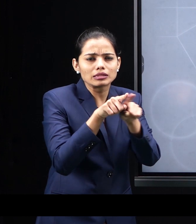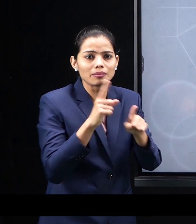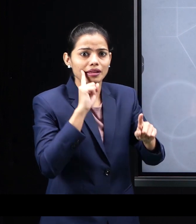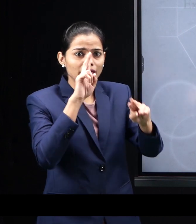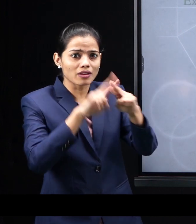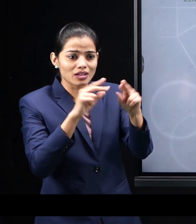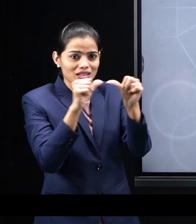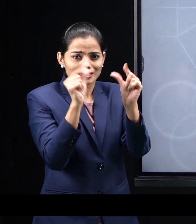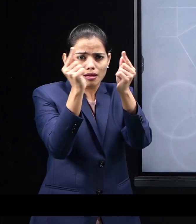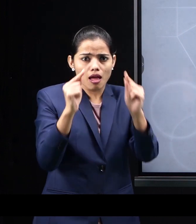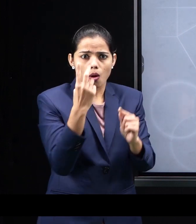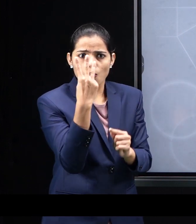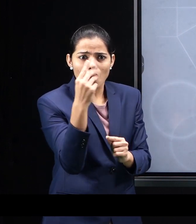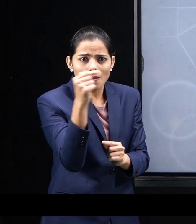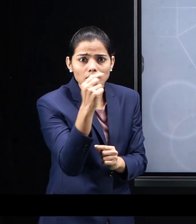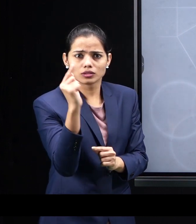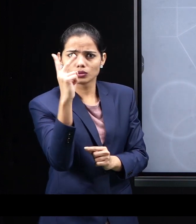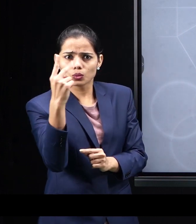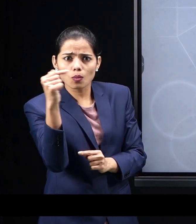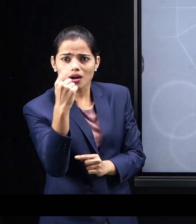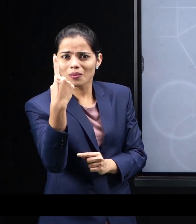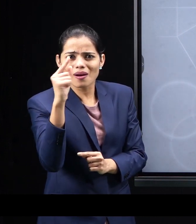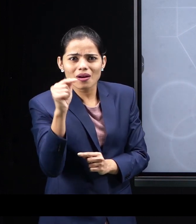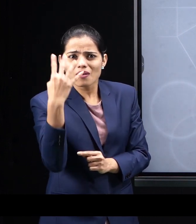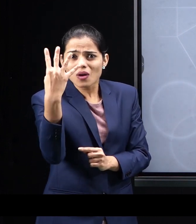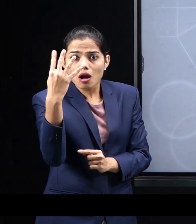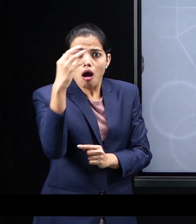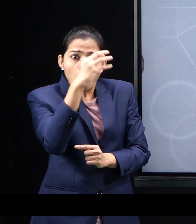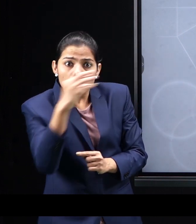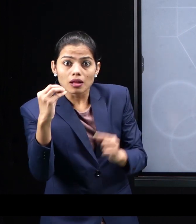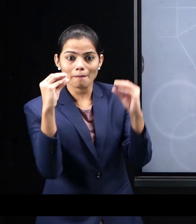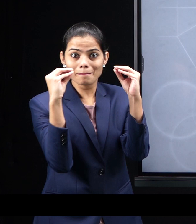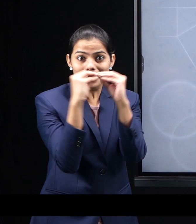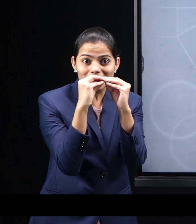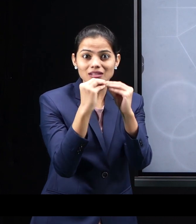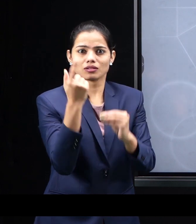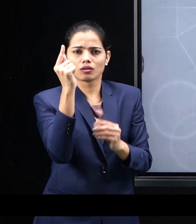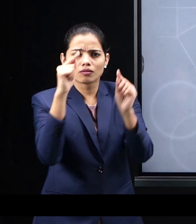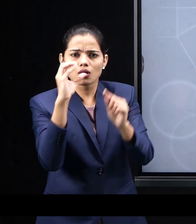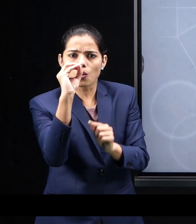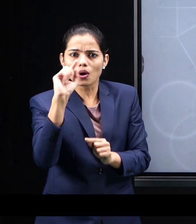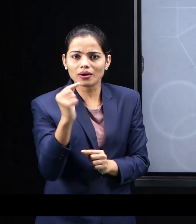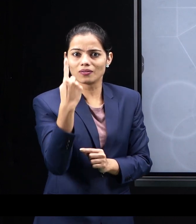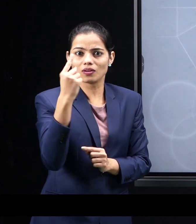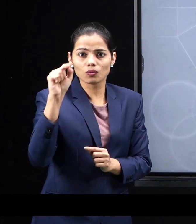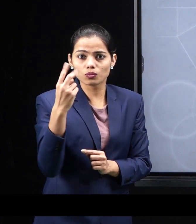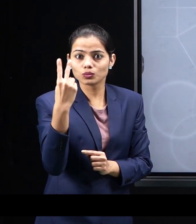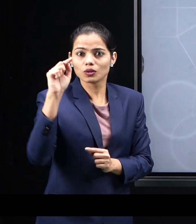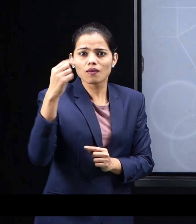Example, if A is equal to minus 3, minus 2, 1, 4 and B is equal to 0,